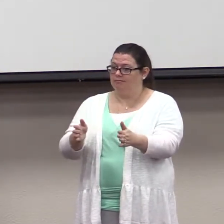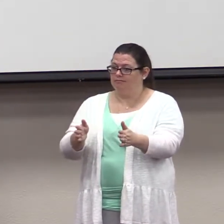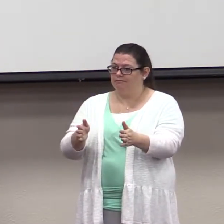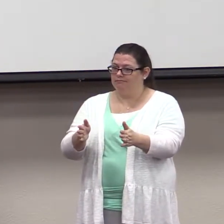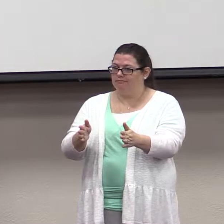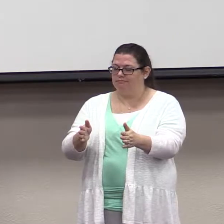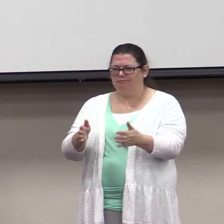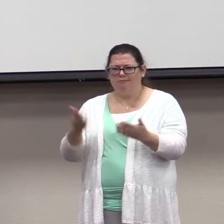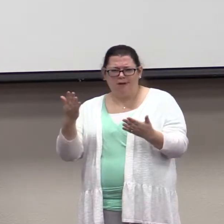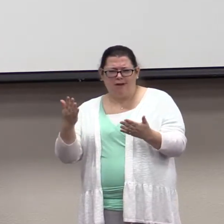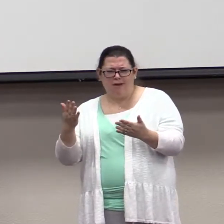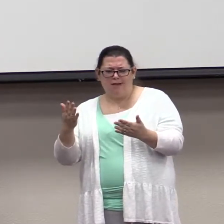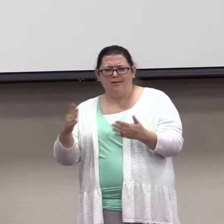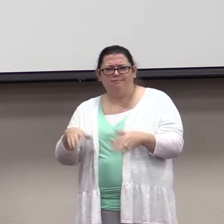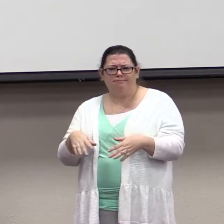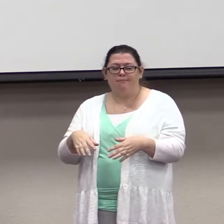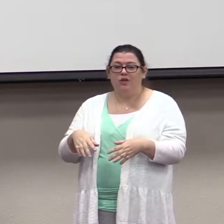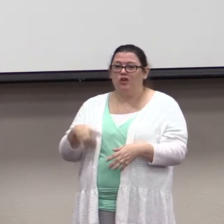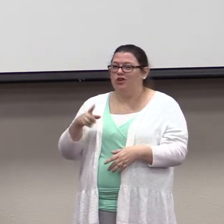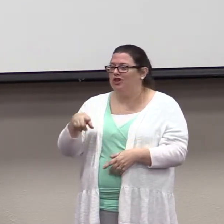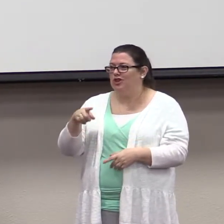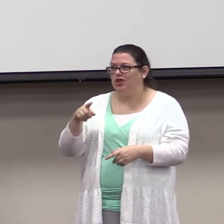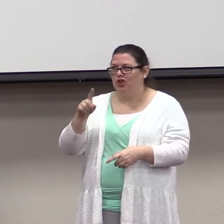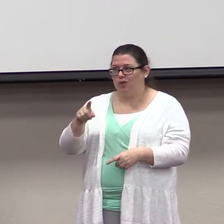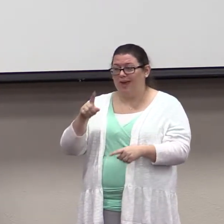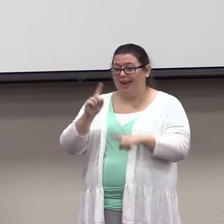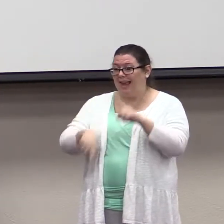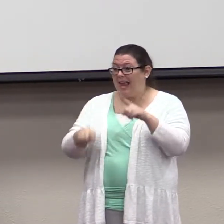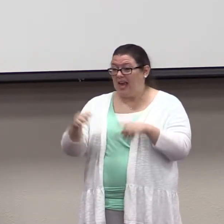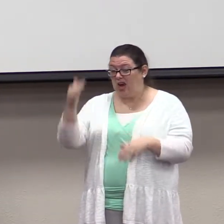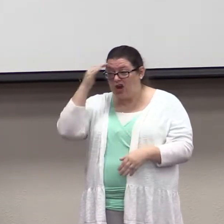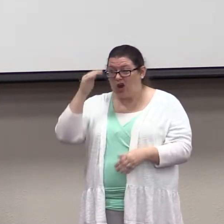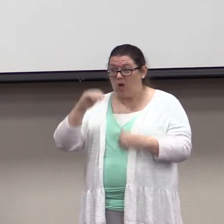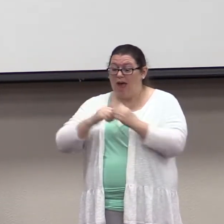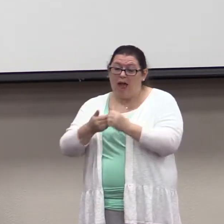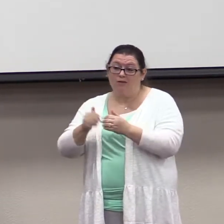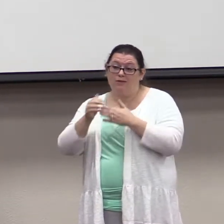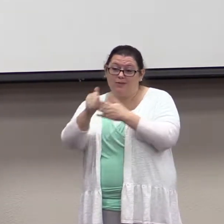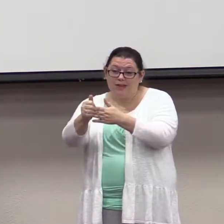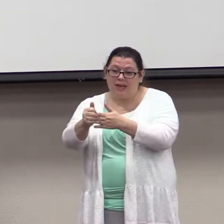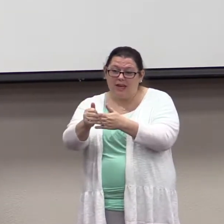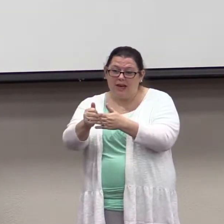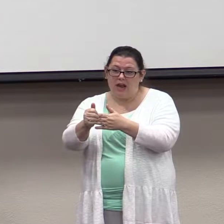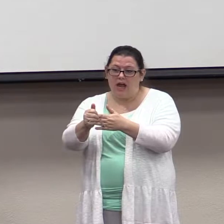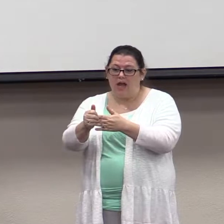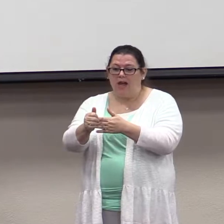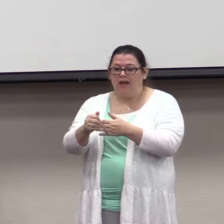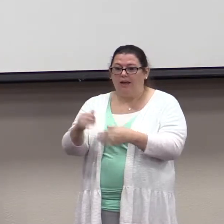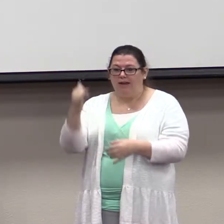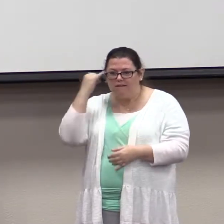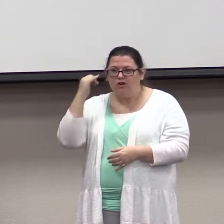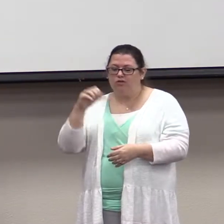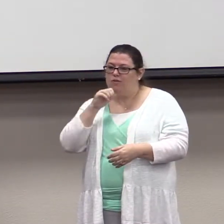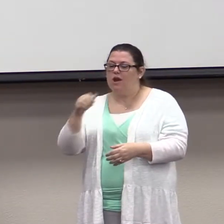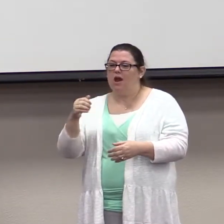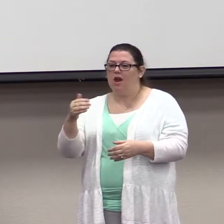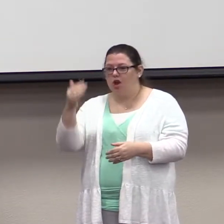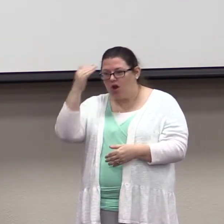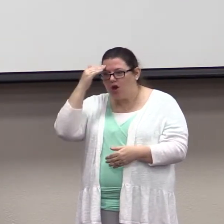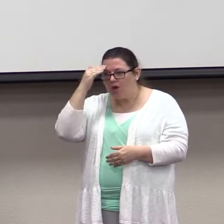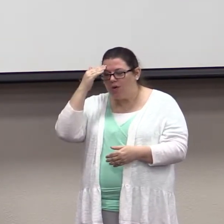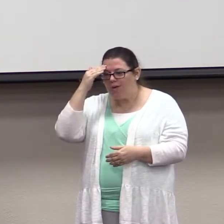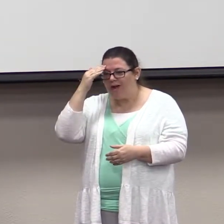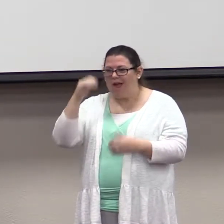know how to lead people unless you first know how to follow others and understand what it is that followers need from